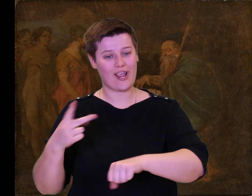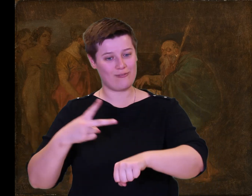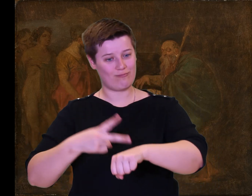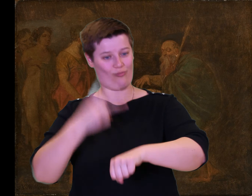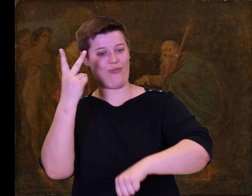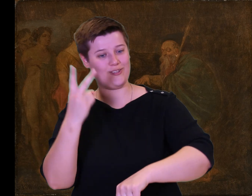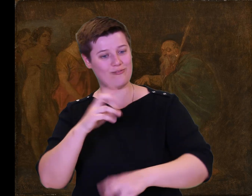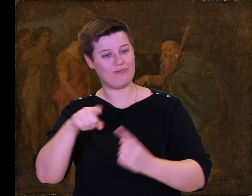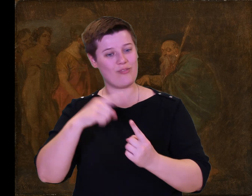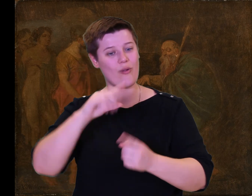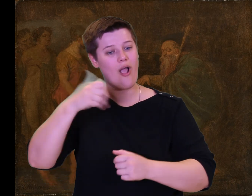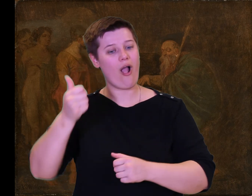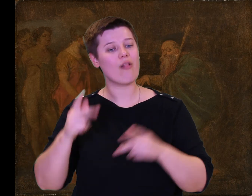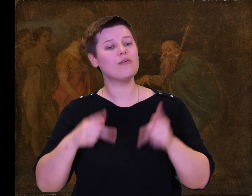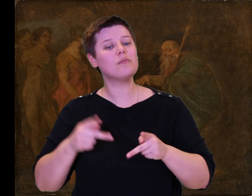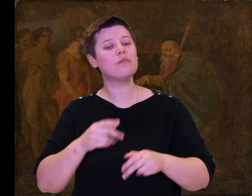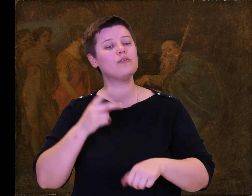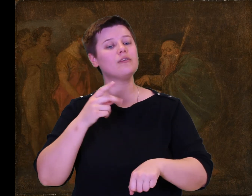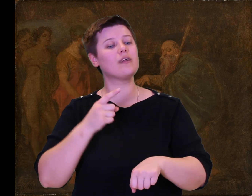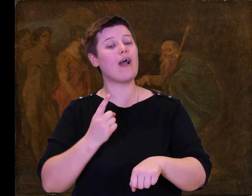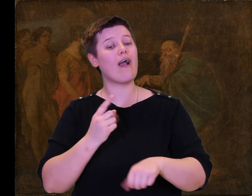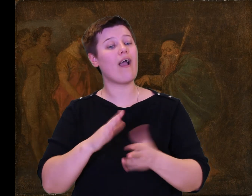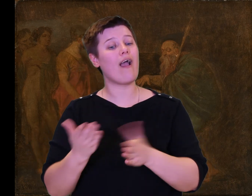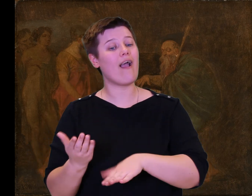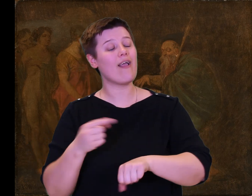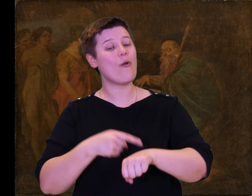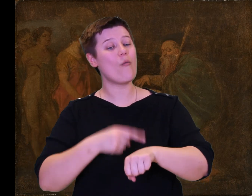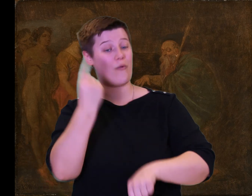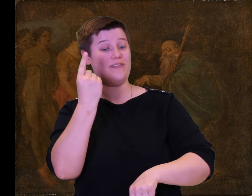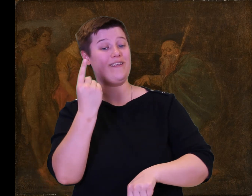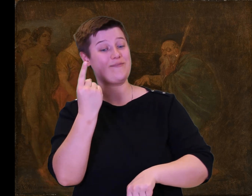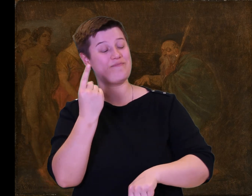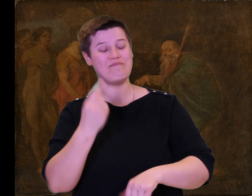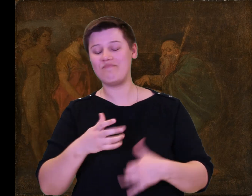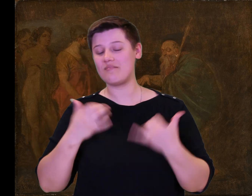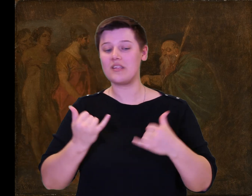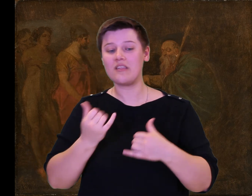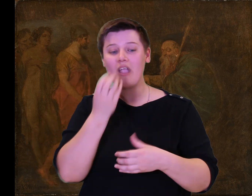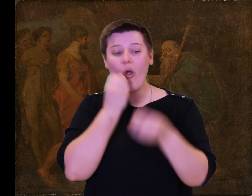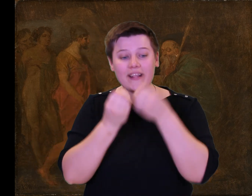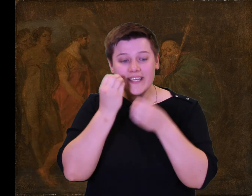of the newborn dawn, who dances in meadows with the beams of Helios.